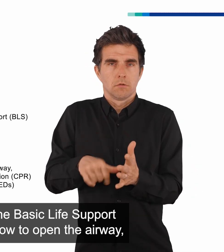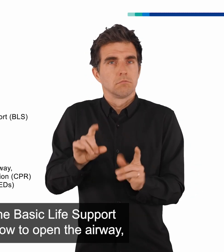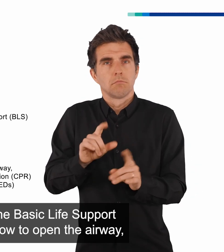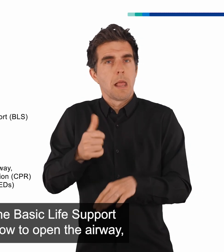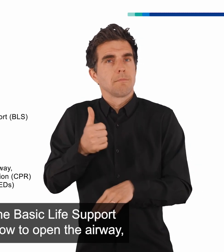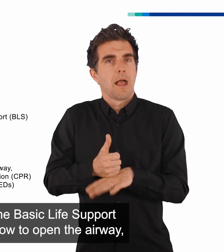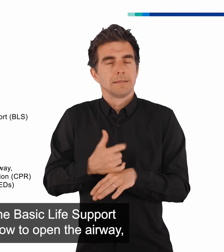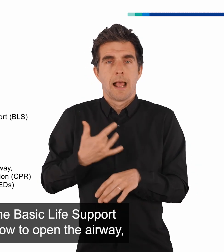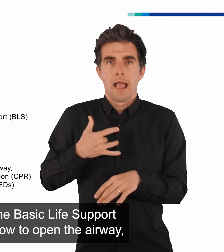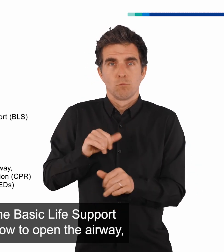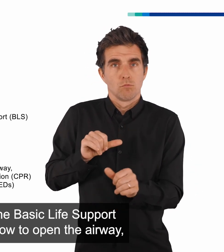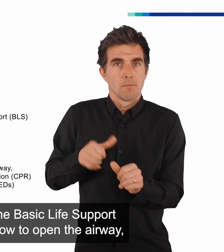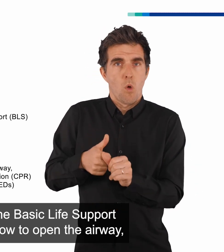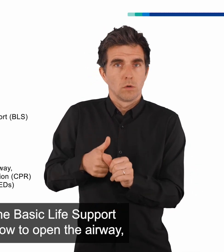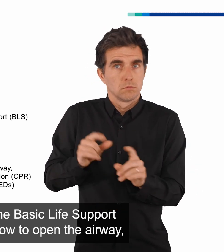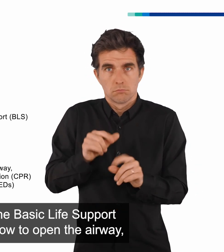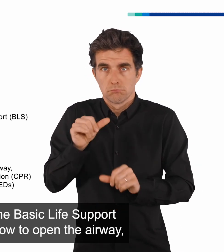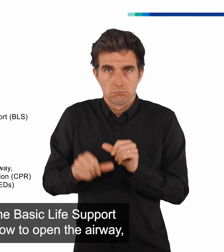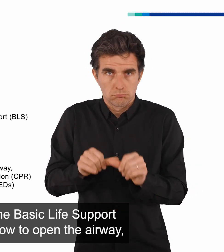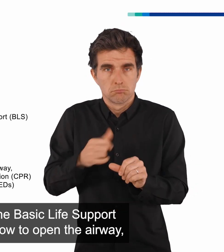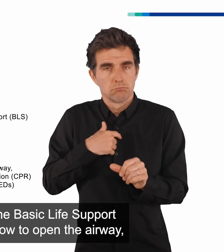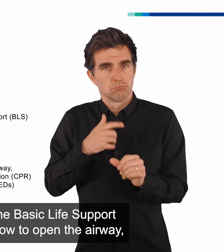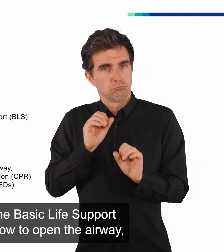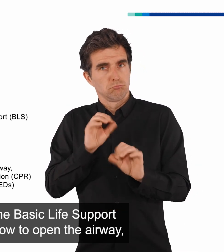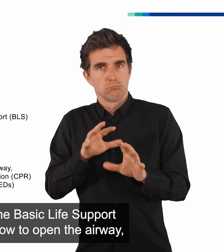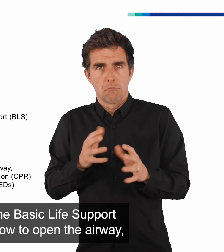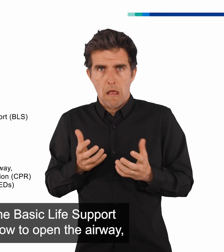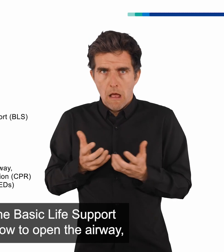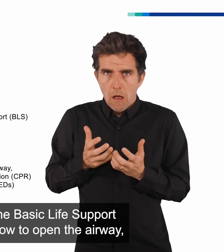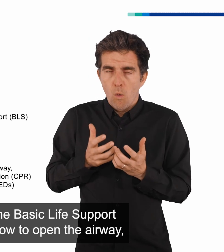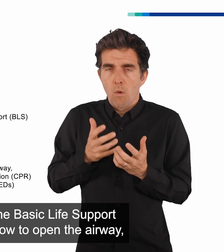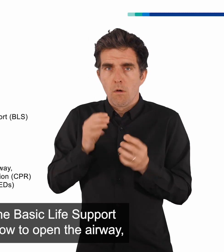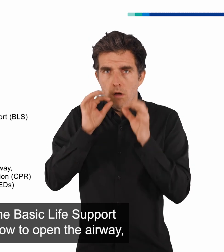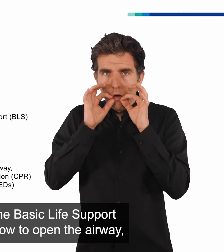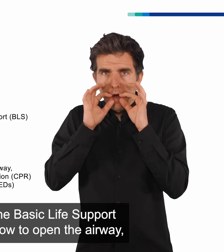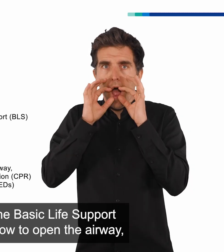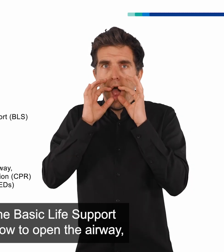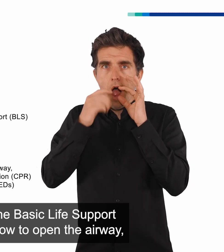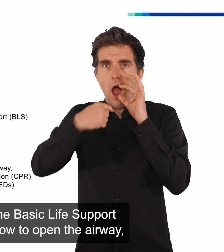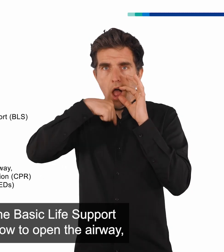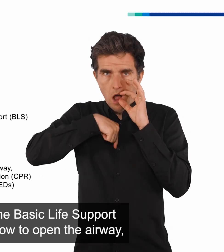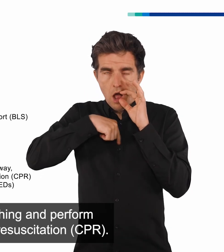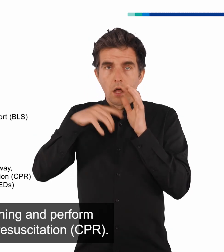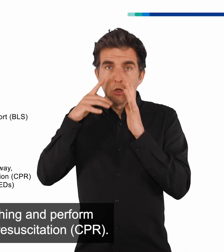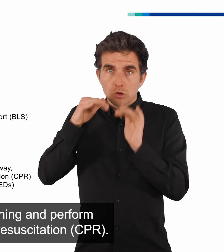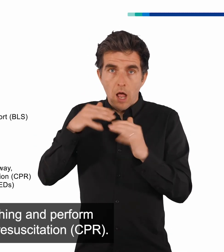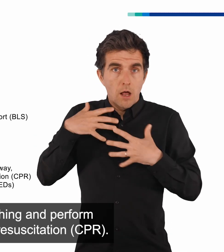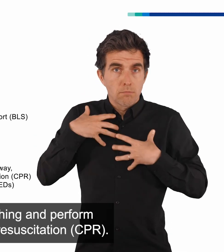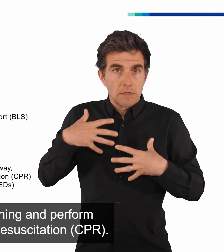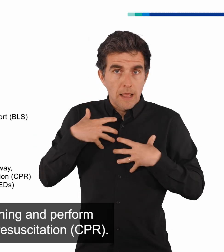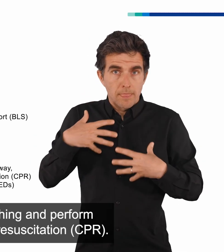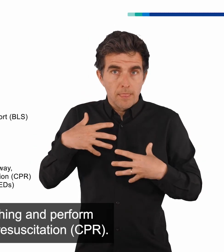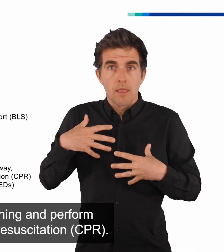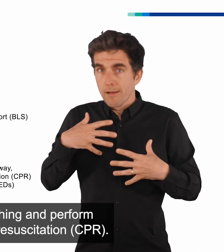also introduce the use of automatic external defibrillators, AEDs, and show you how to put someone into the